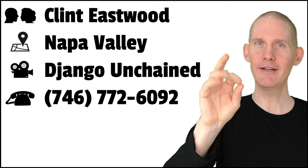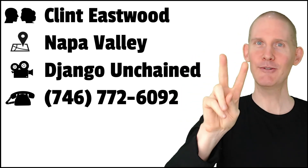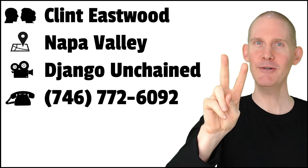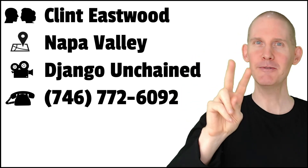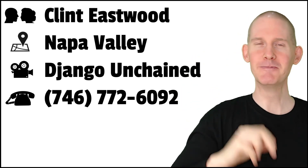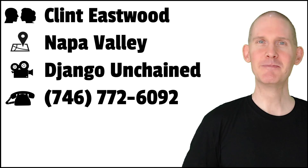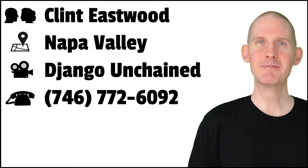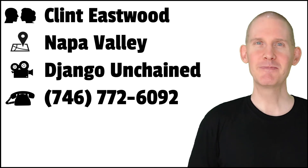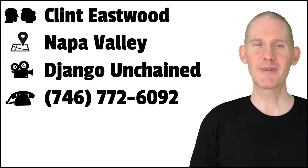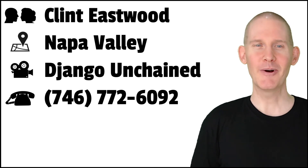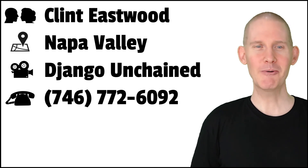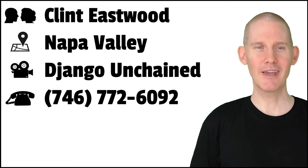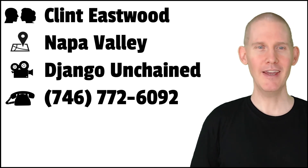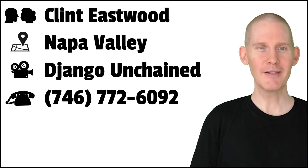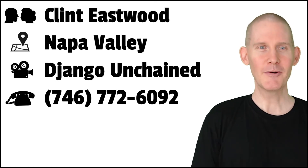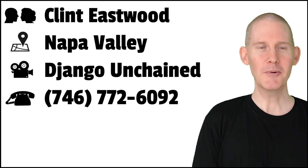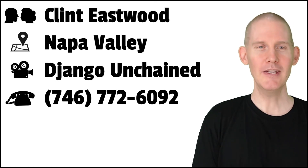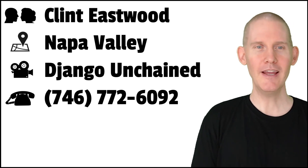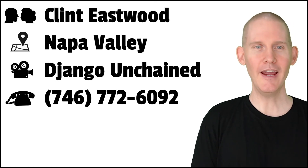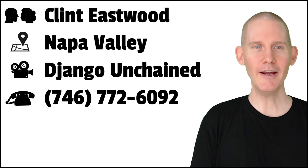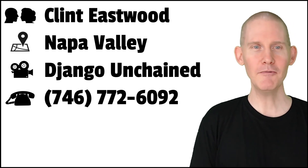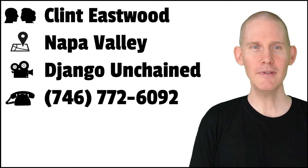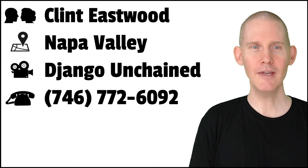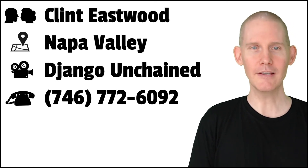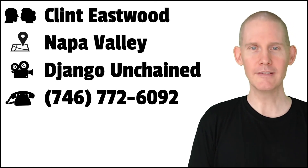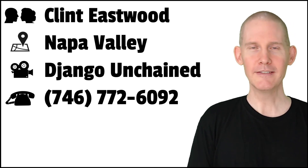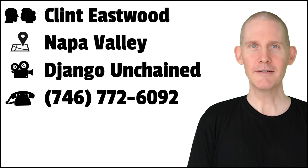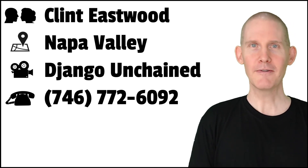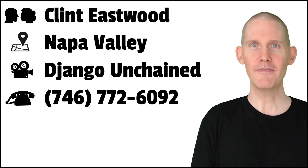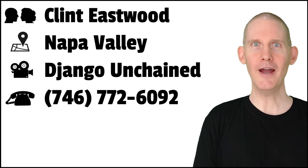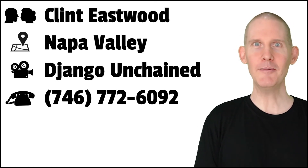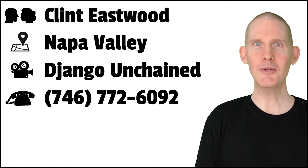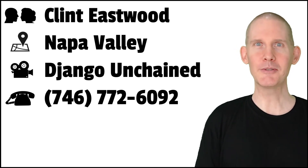746-772-6092. Okay, we did everything. Fabulous.